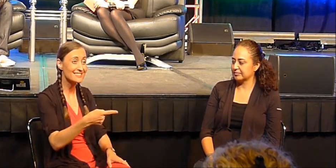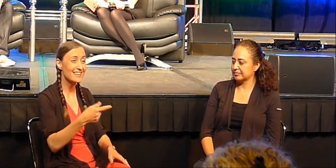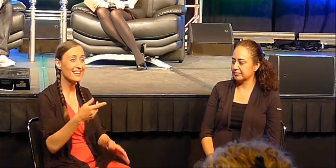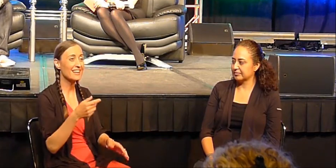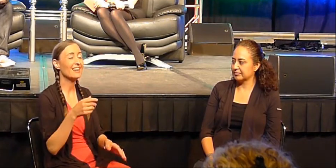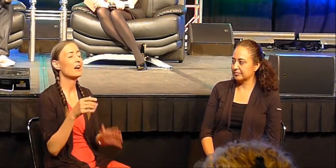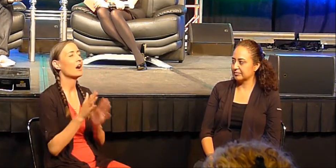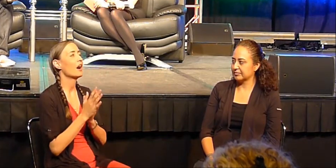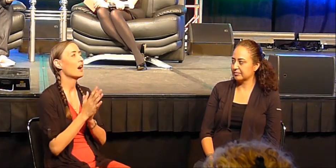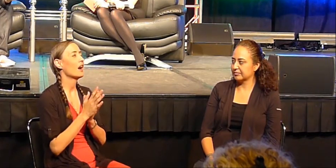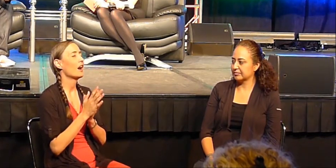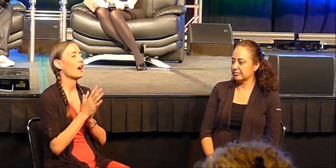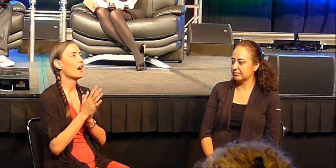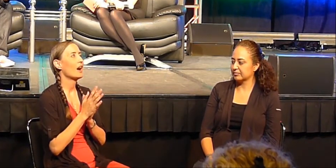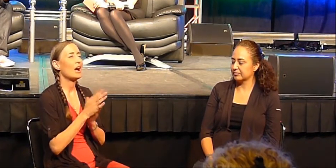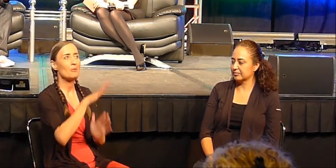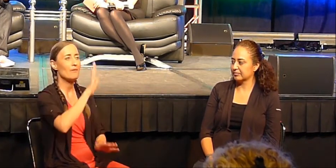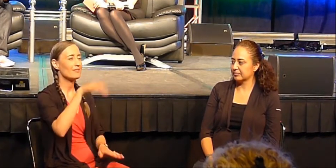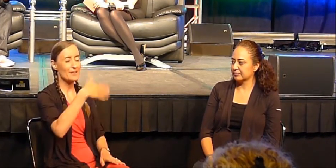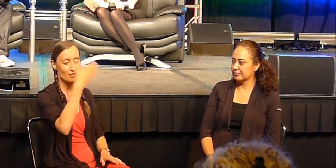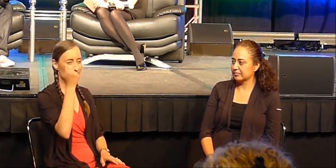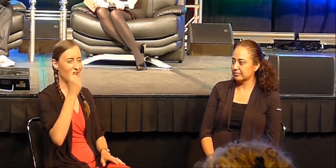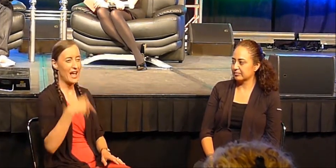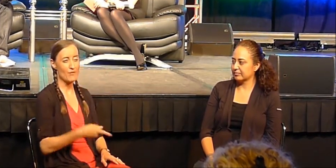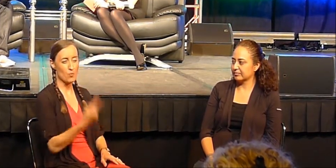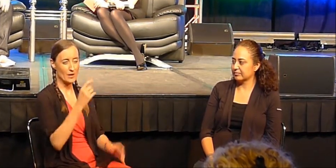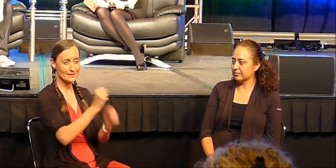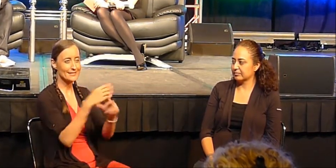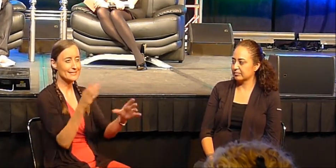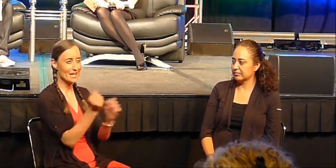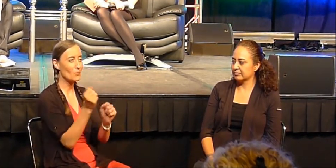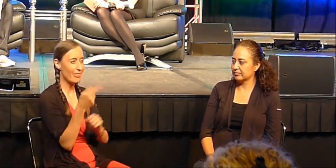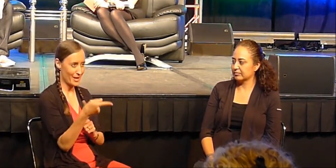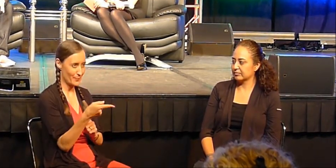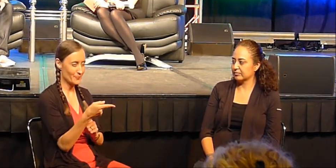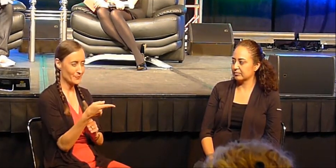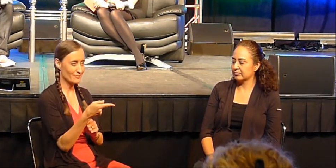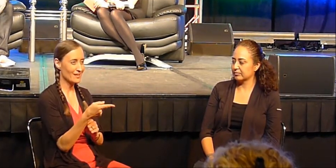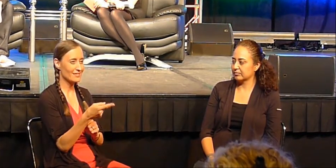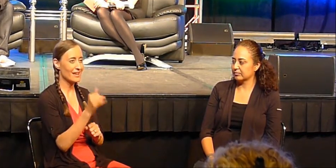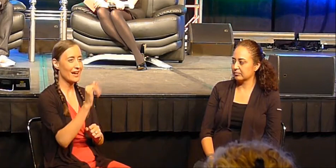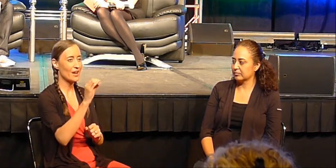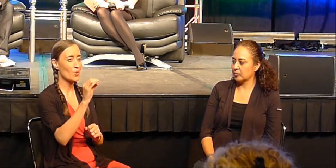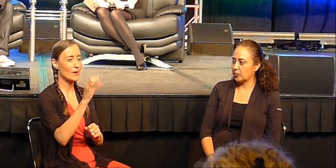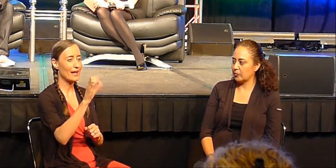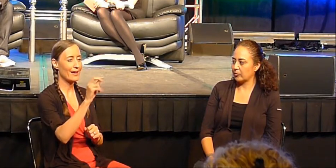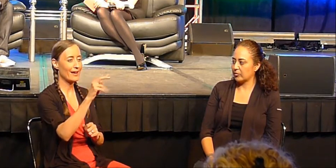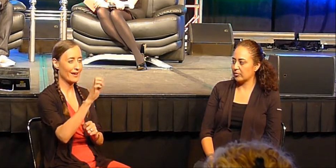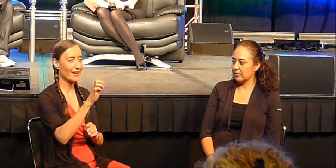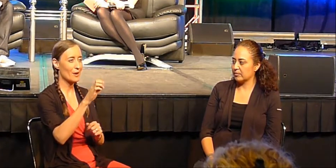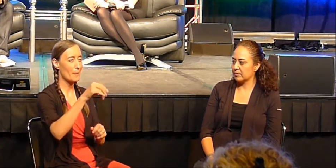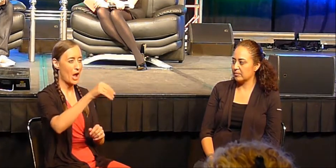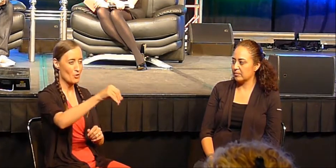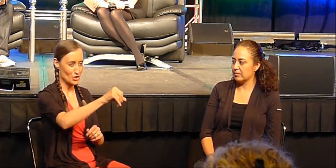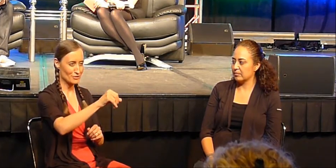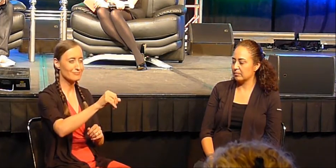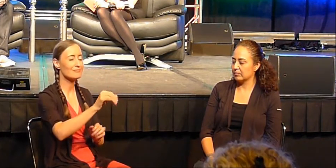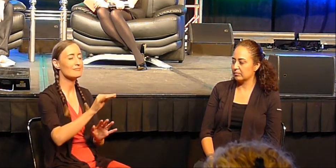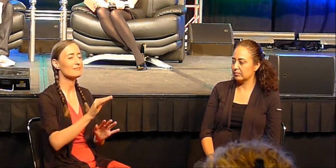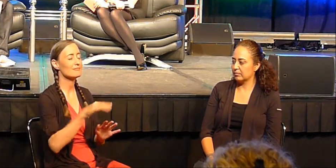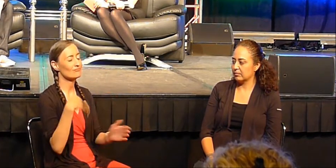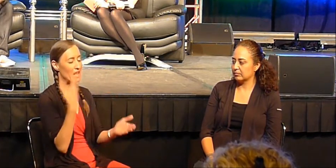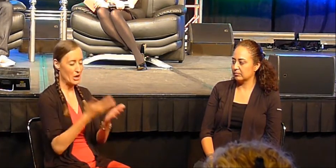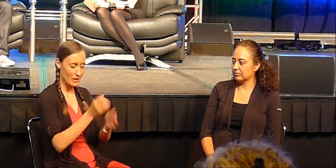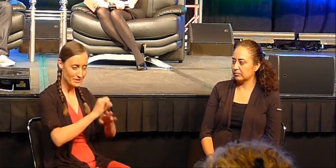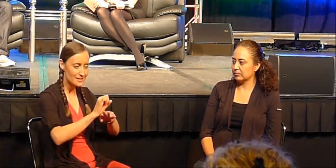I'll never forget, I only had one scene with him, right, which is the iocane powder scene. And I got to the